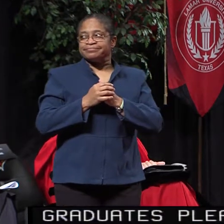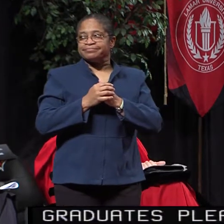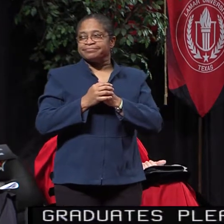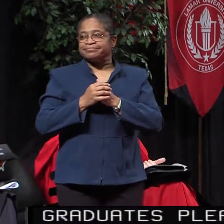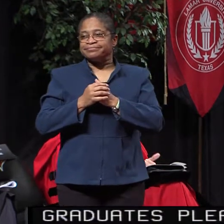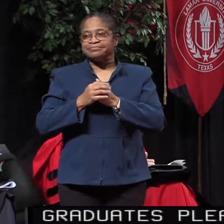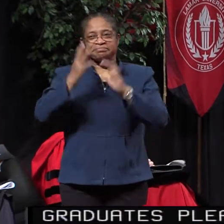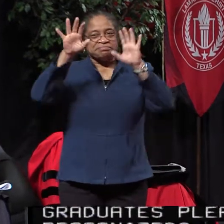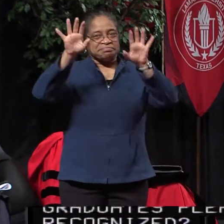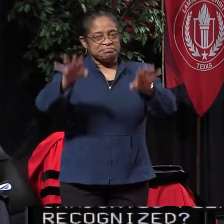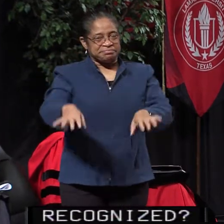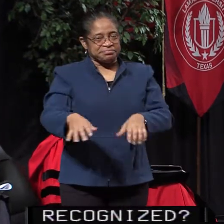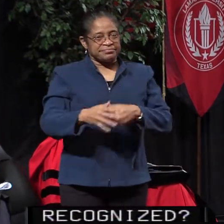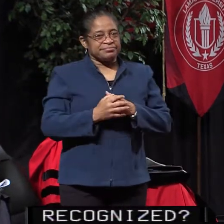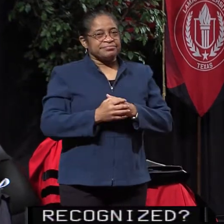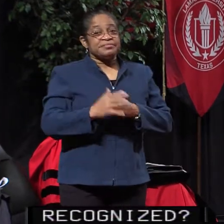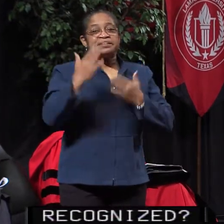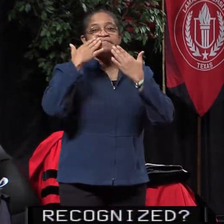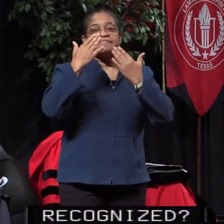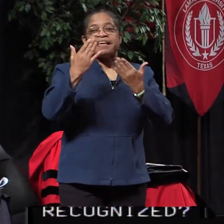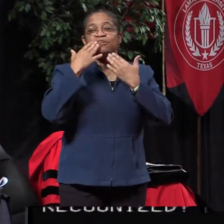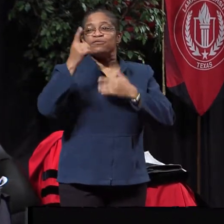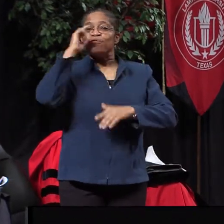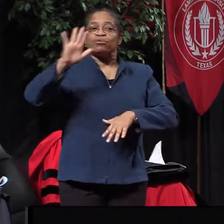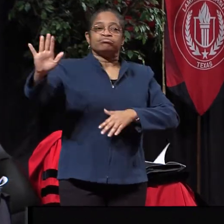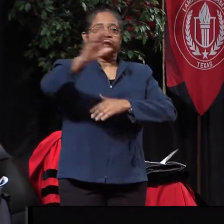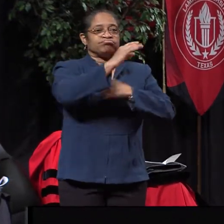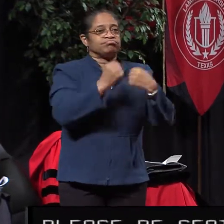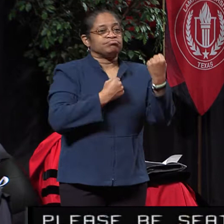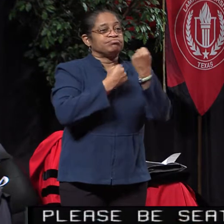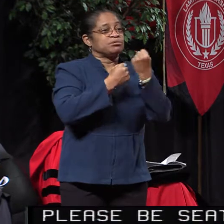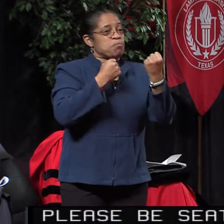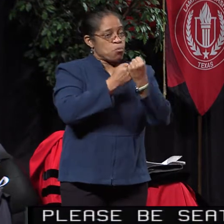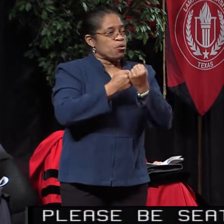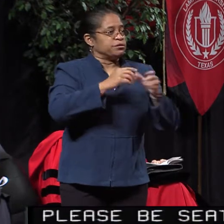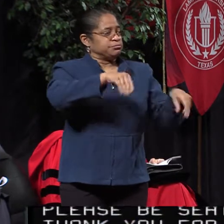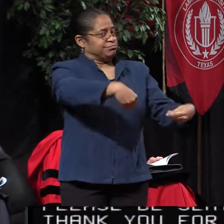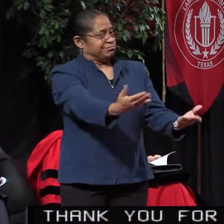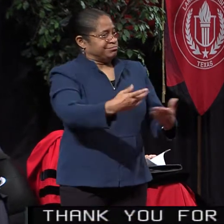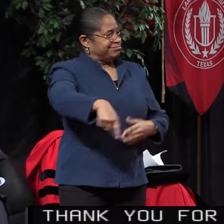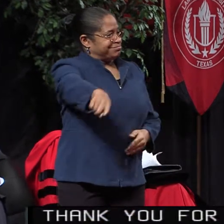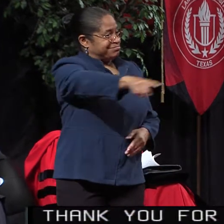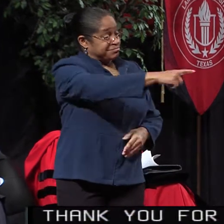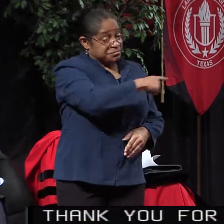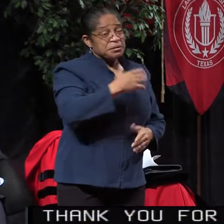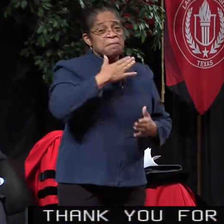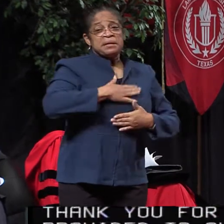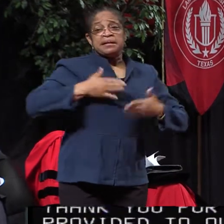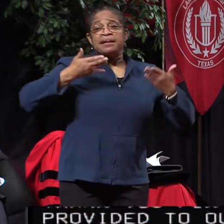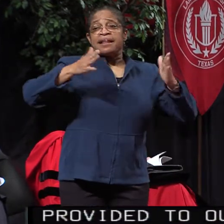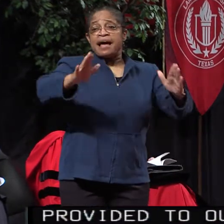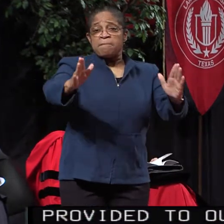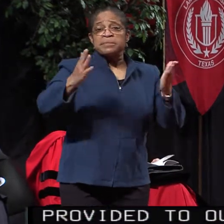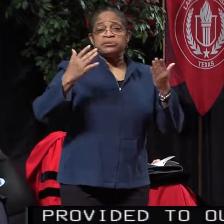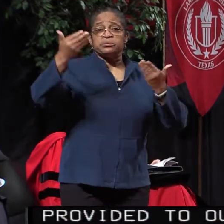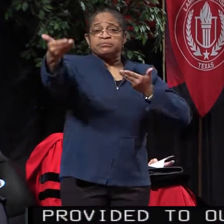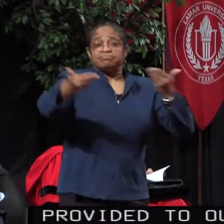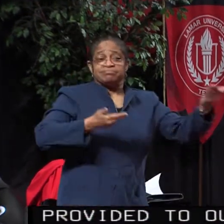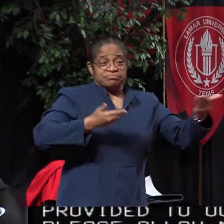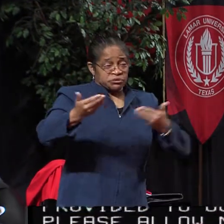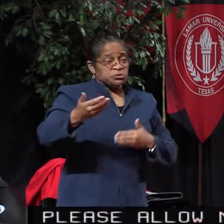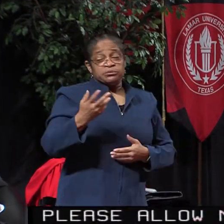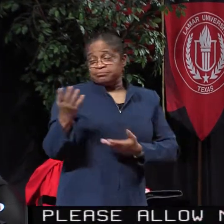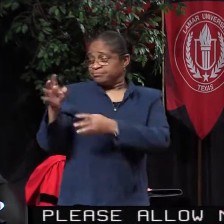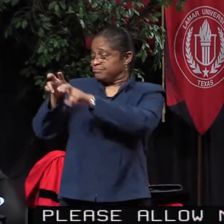Please be seated. Thank you for the support you provided to our graduates. Please allow me to introduce those on